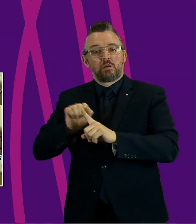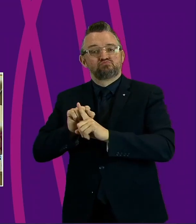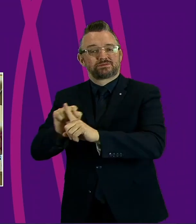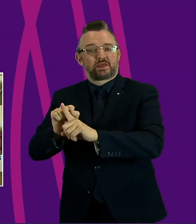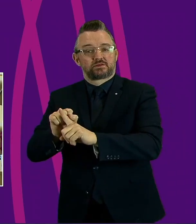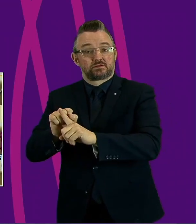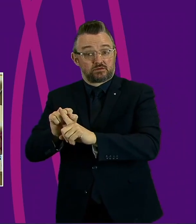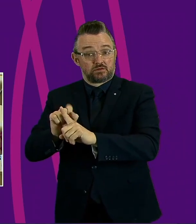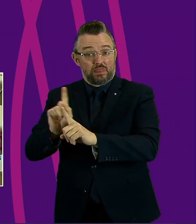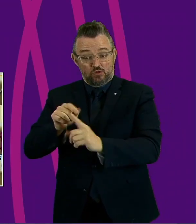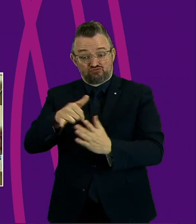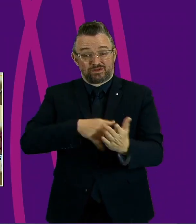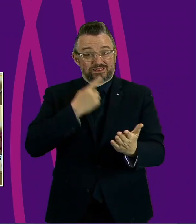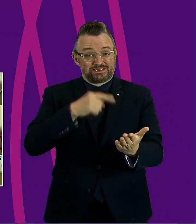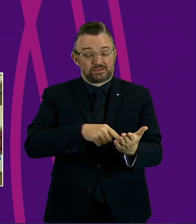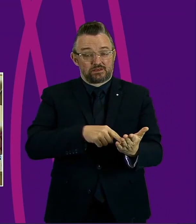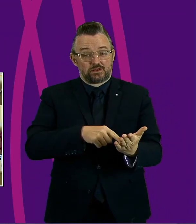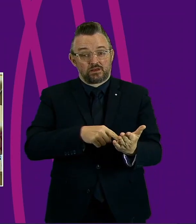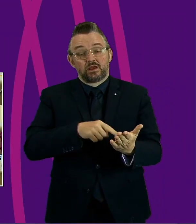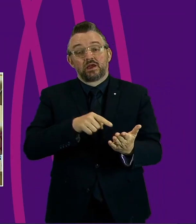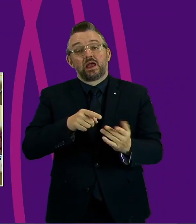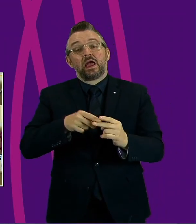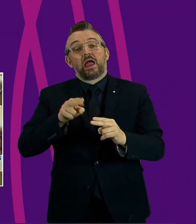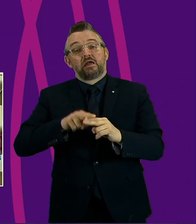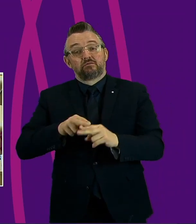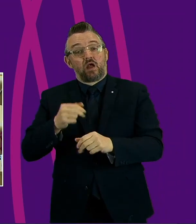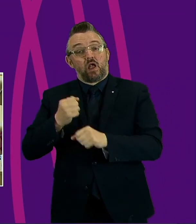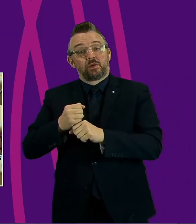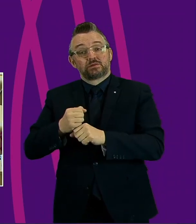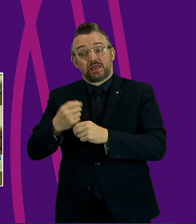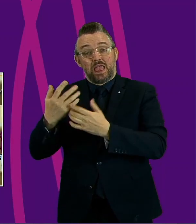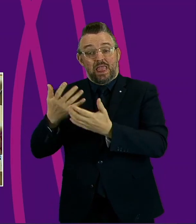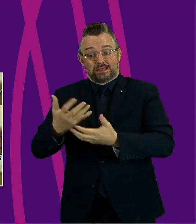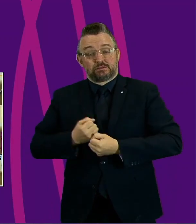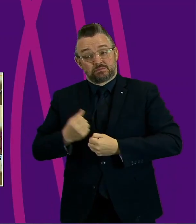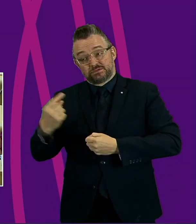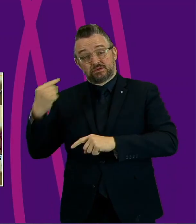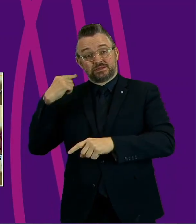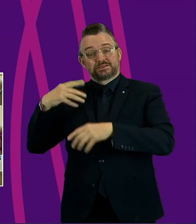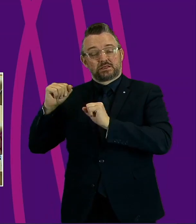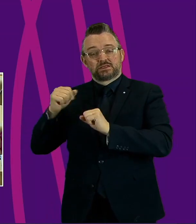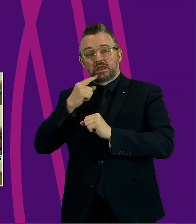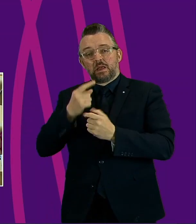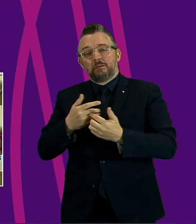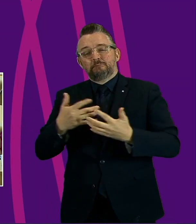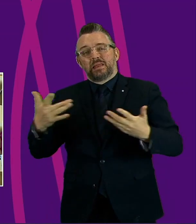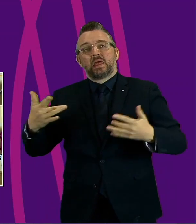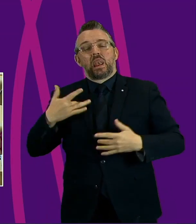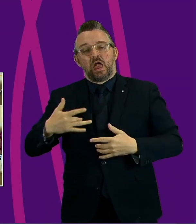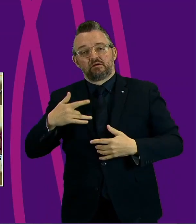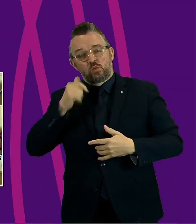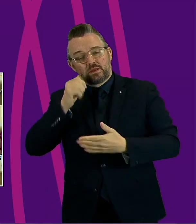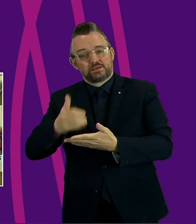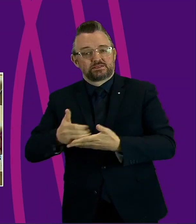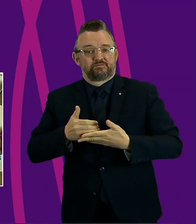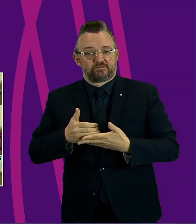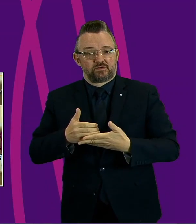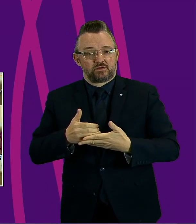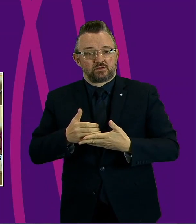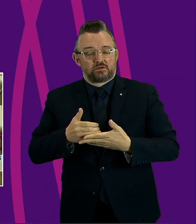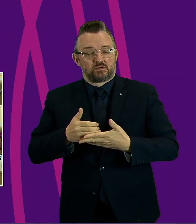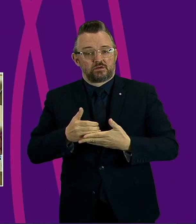It concludes that had it accepted this at the beginning, I quote, many lives would have been saved, and